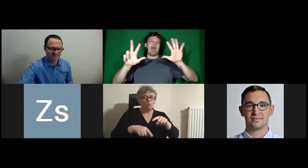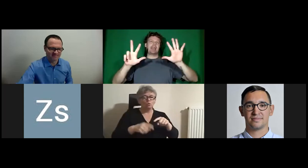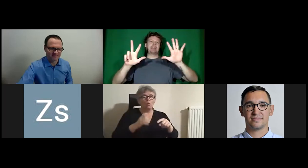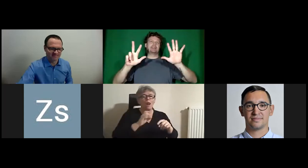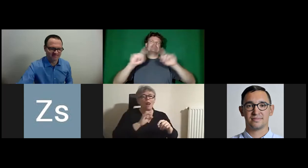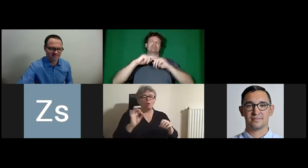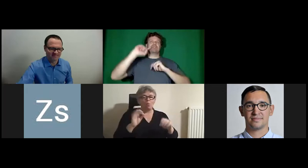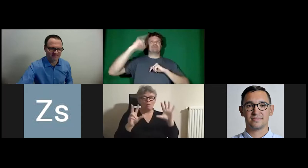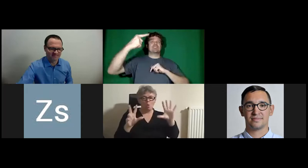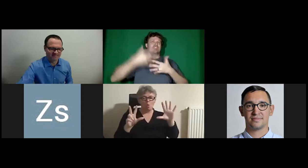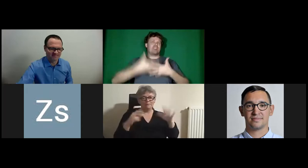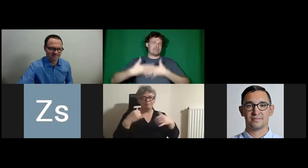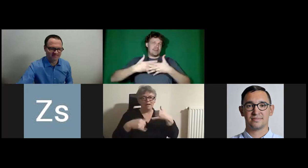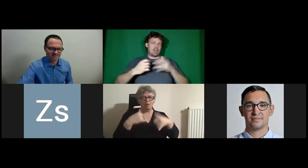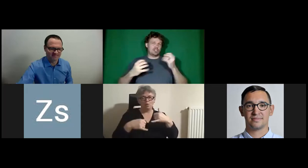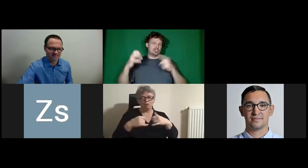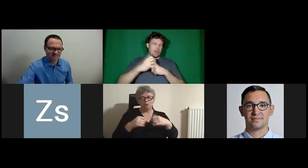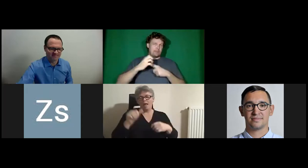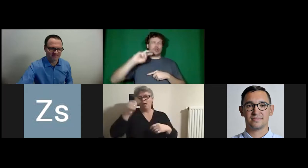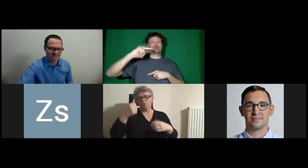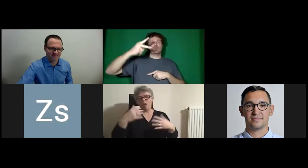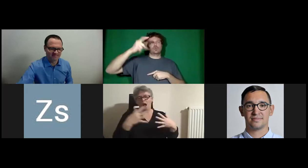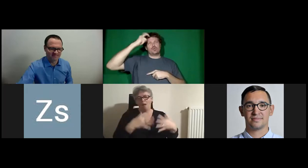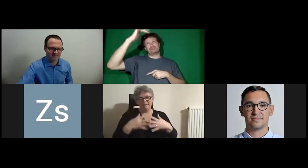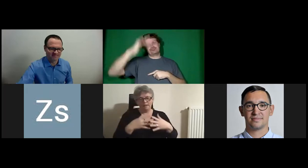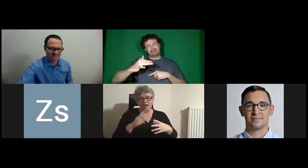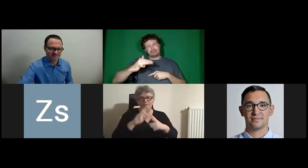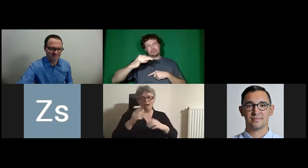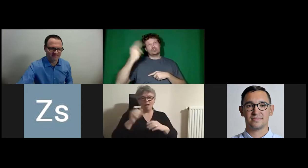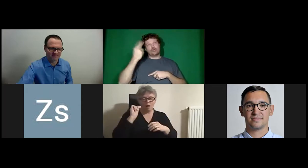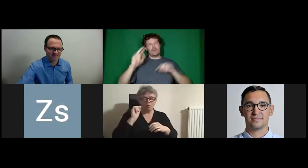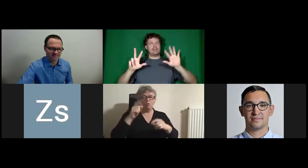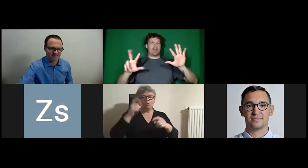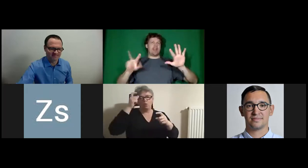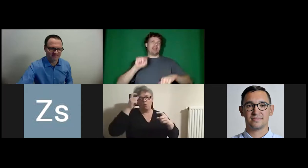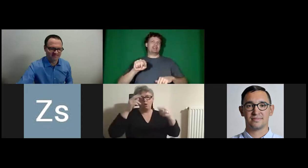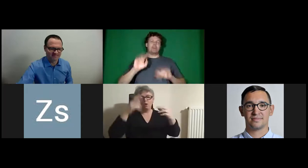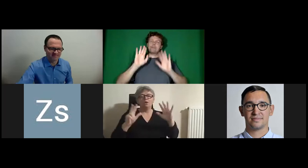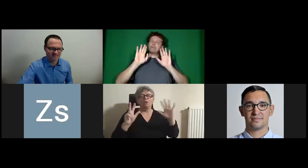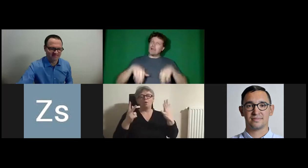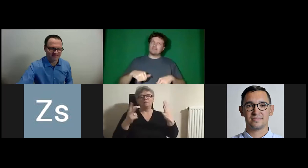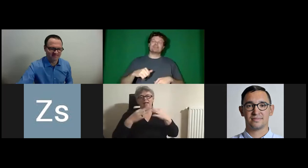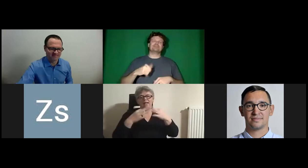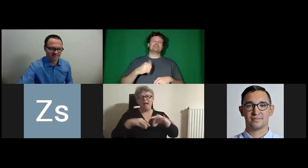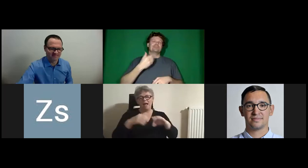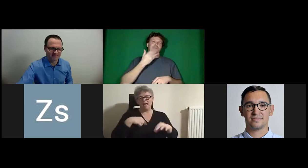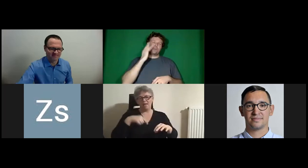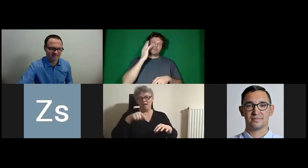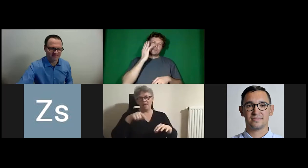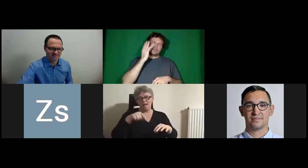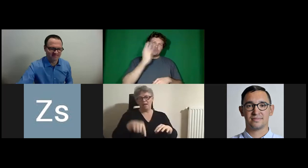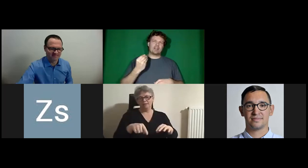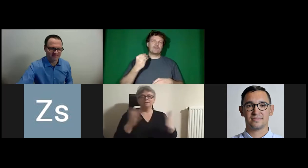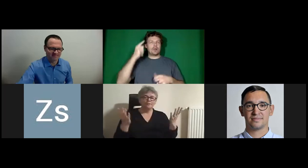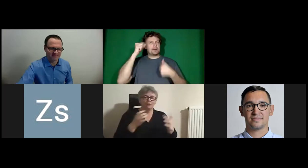last round, the best eight. The Americans were first and second, and then Slovenia was eighth. We won eighth place,